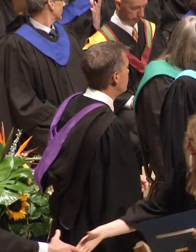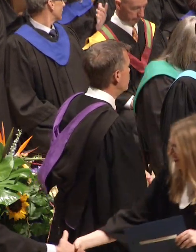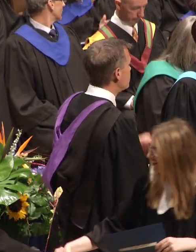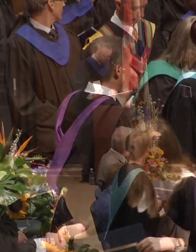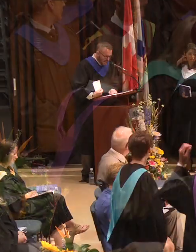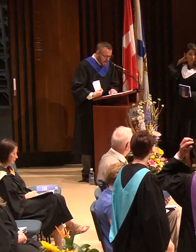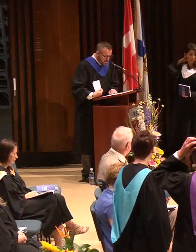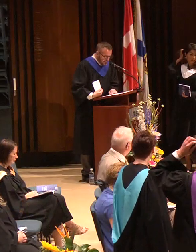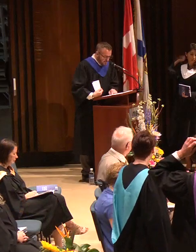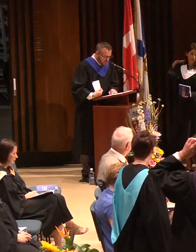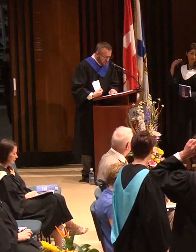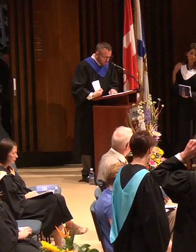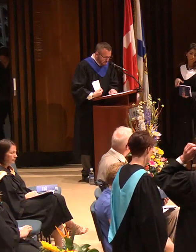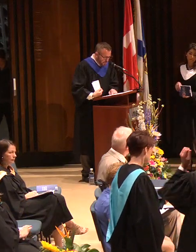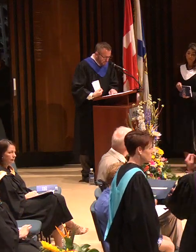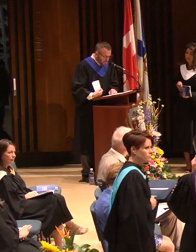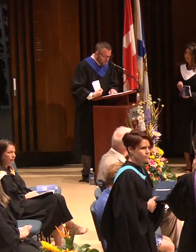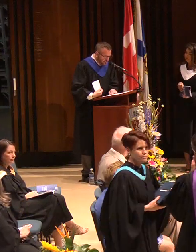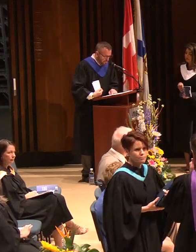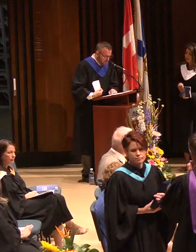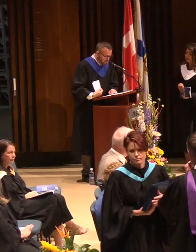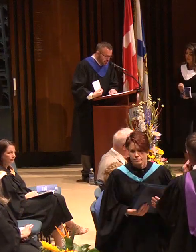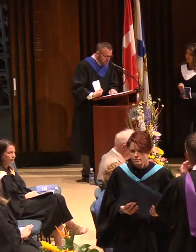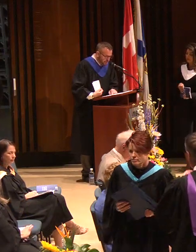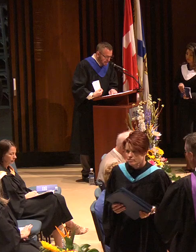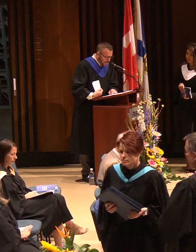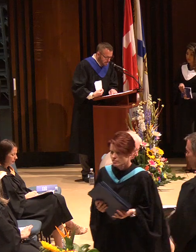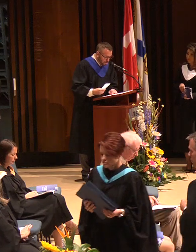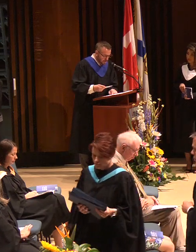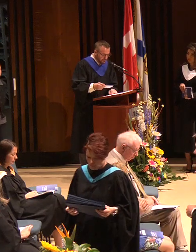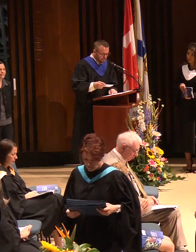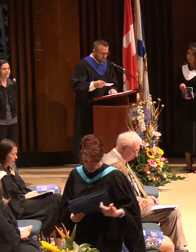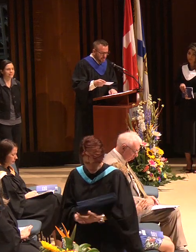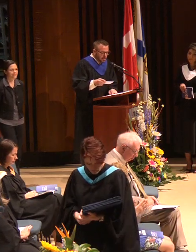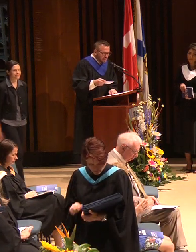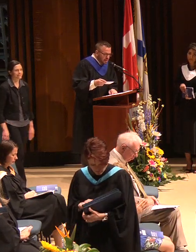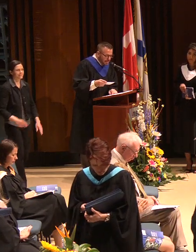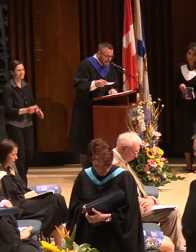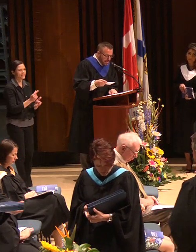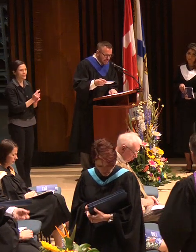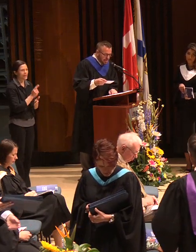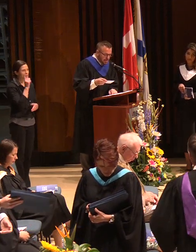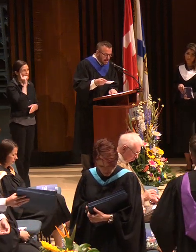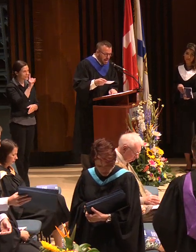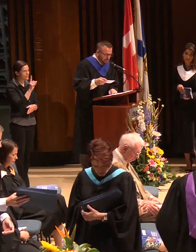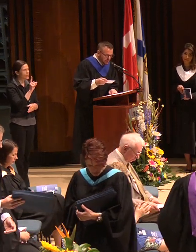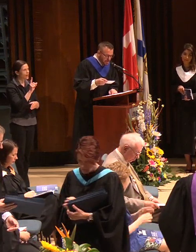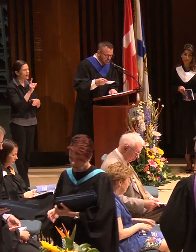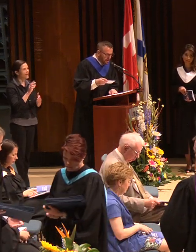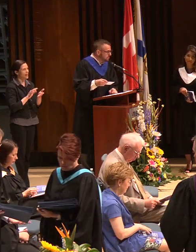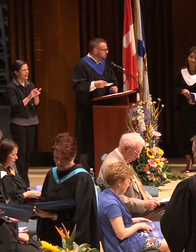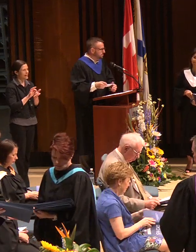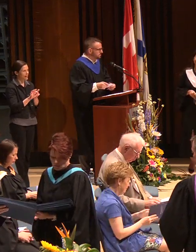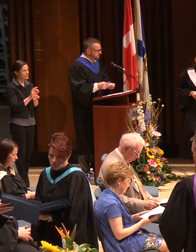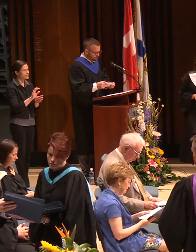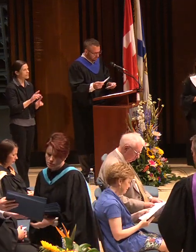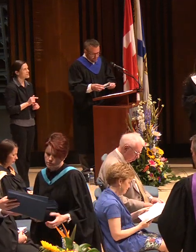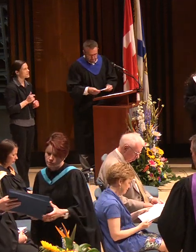Mr. President, the candidates for the Diploma in Business Administration, Accounting. Anahita Abuzari.